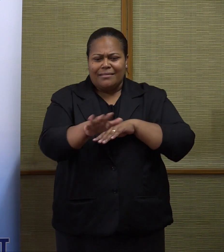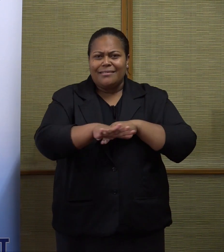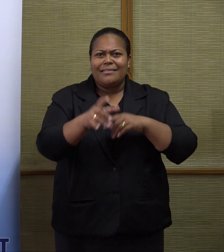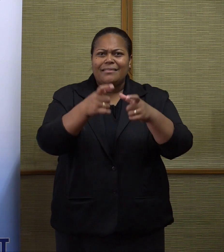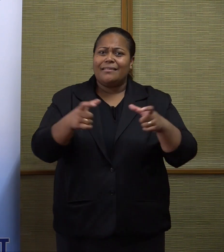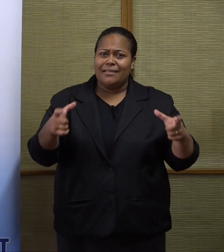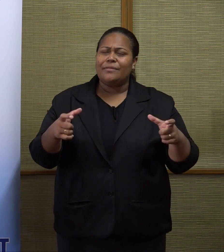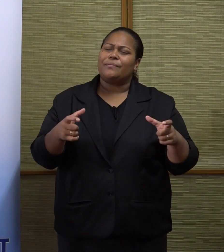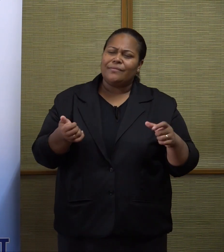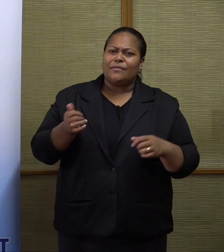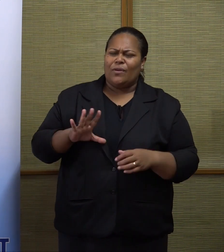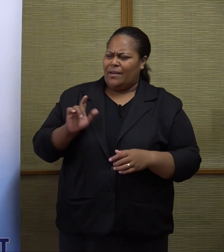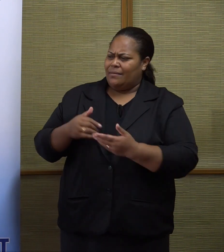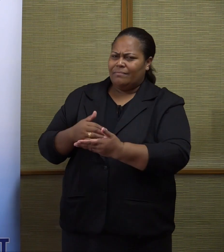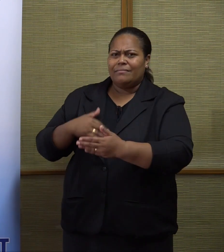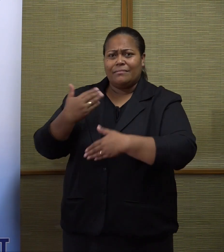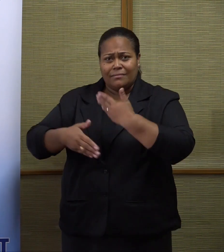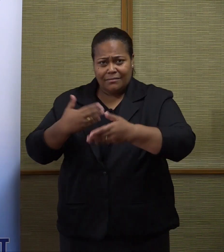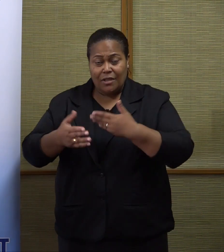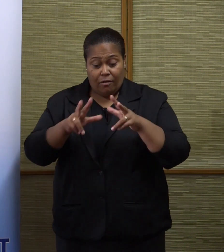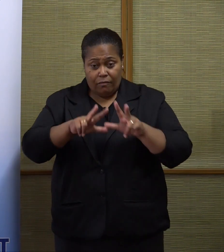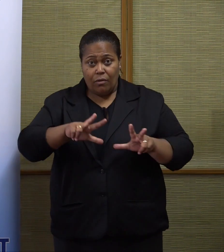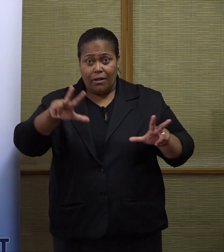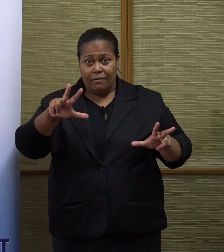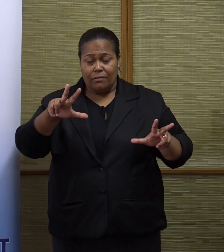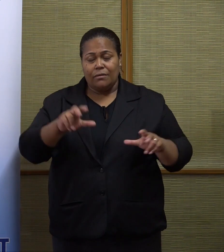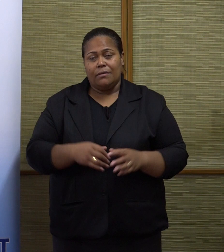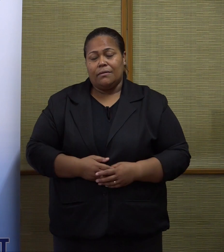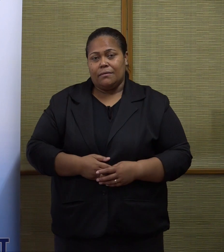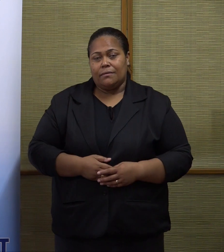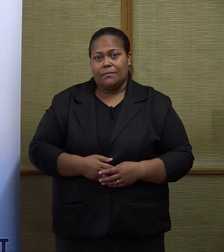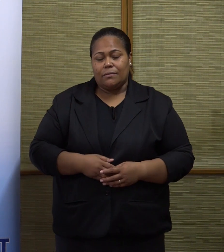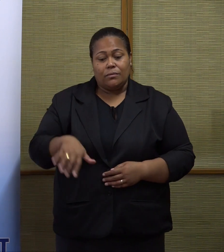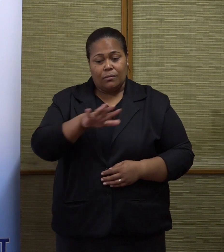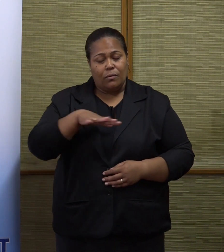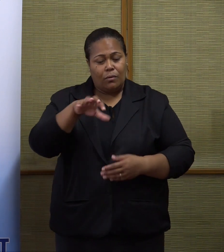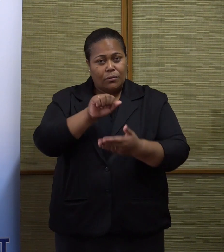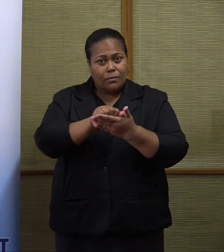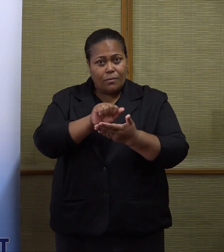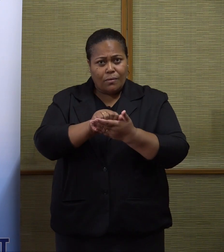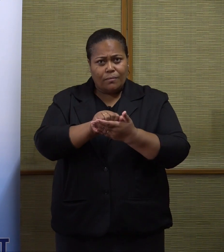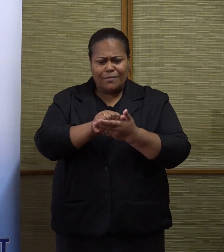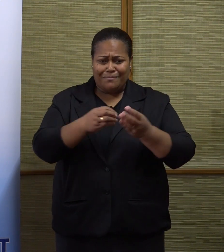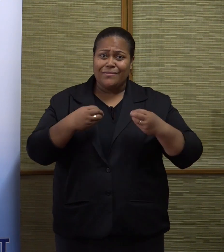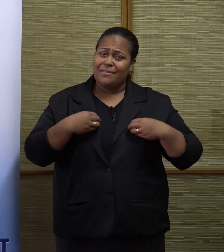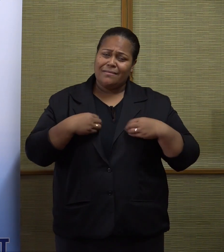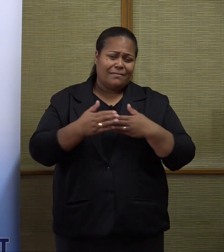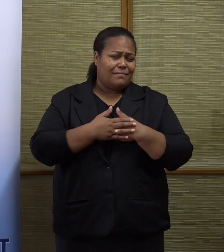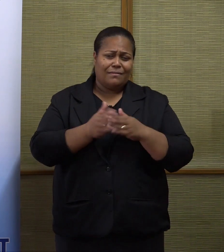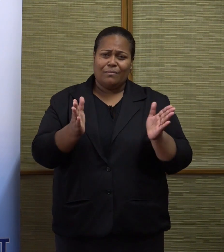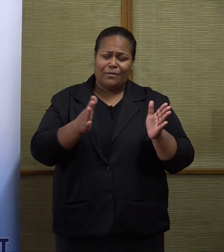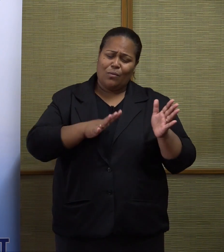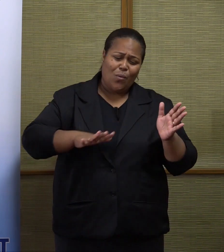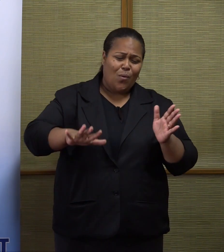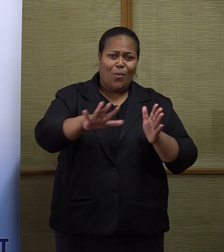had mentioned, for Vanuatu, all the shops and all businesses are open